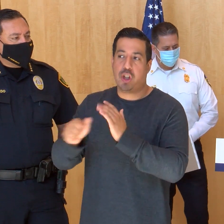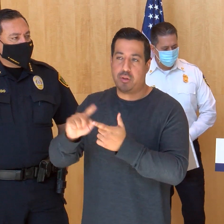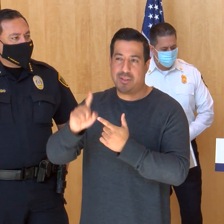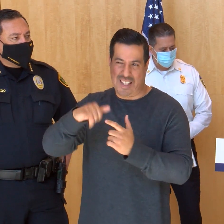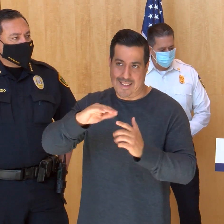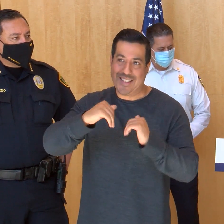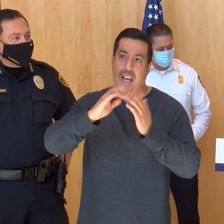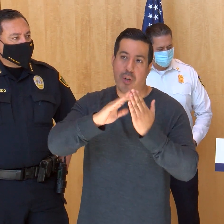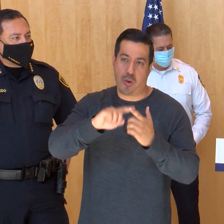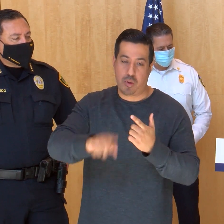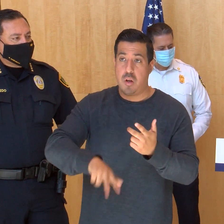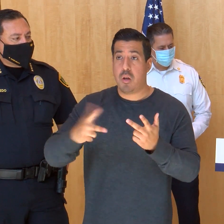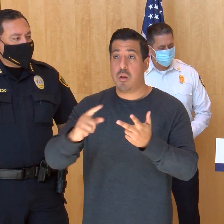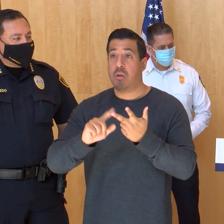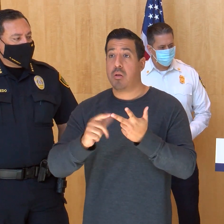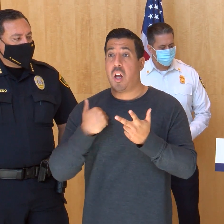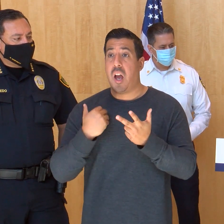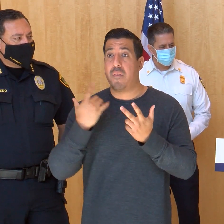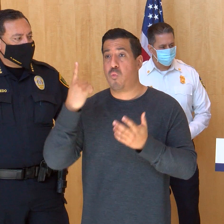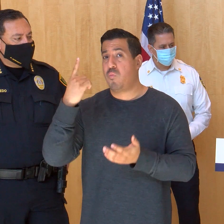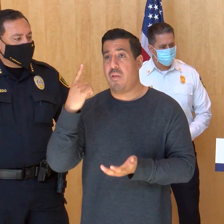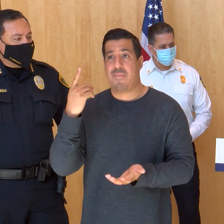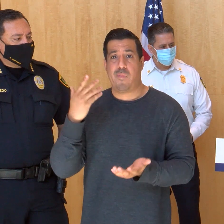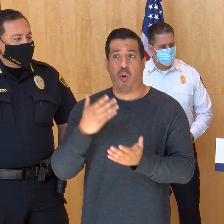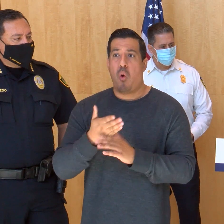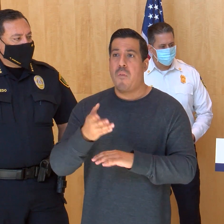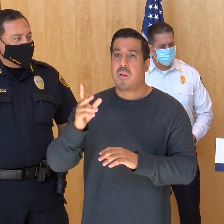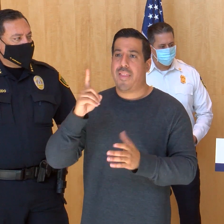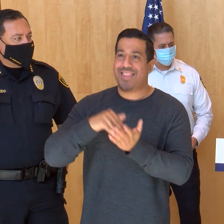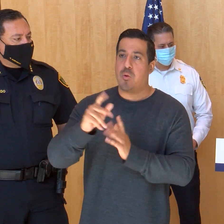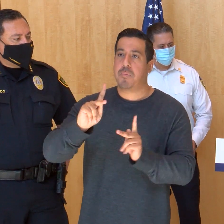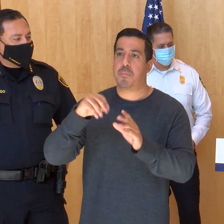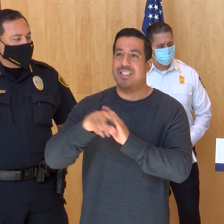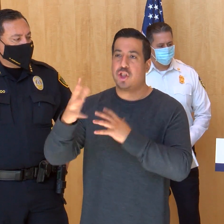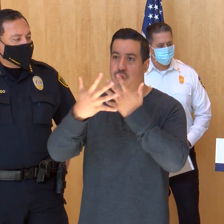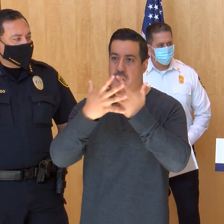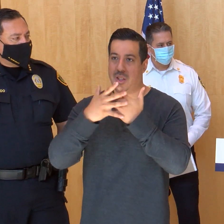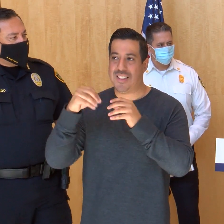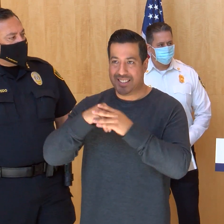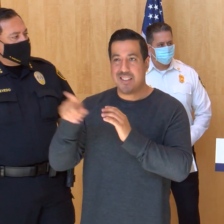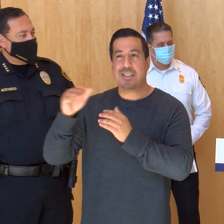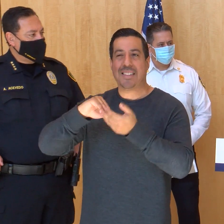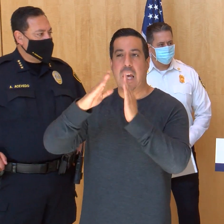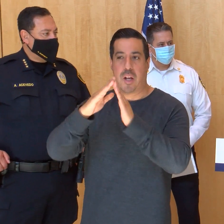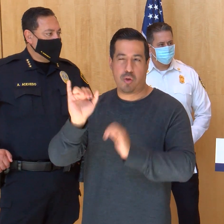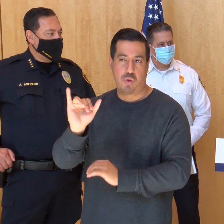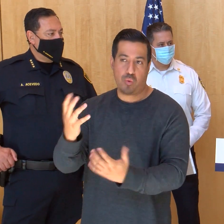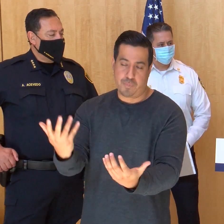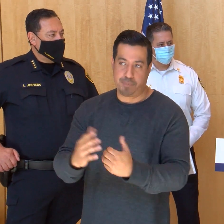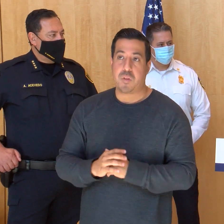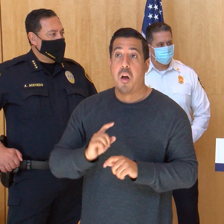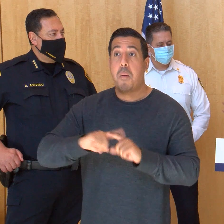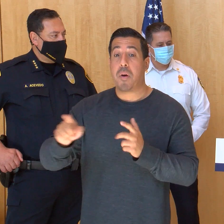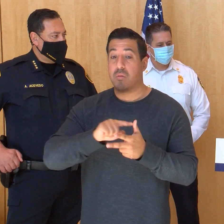And then thirdly, bear in mind, you've got thousands of people in your county jails that are downtown as well. But with respect to